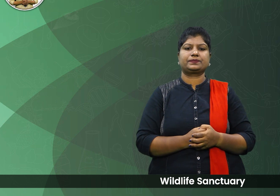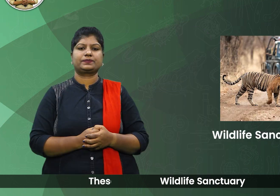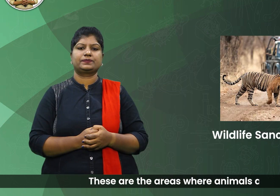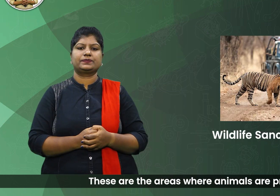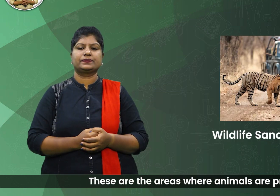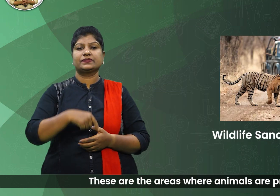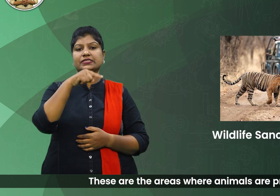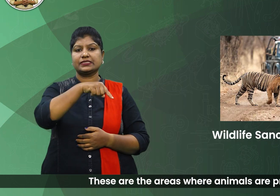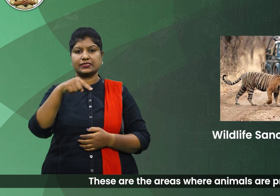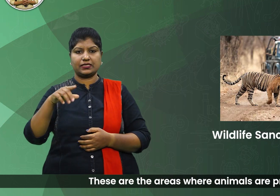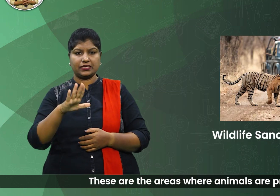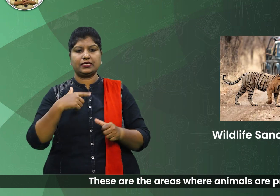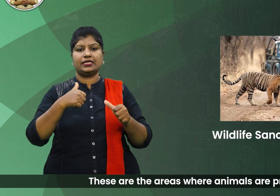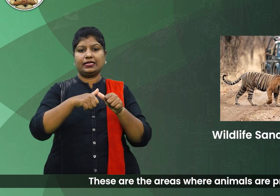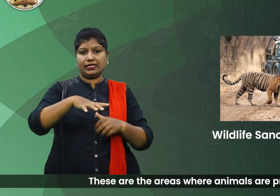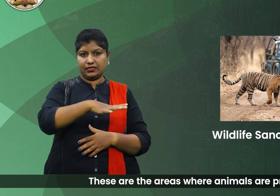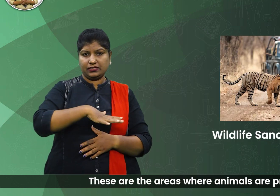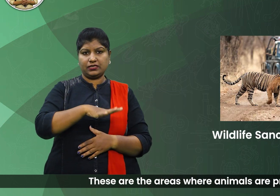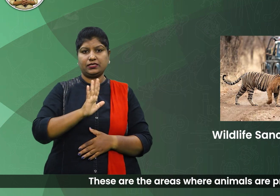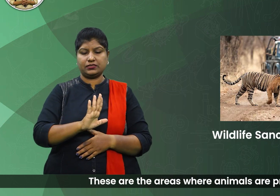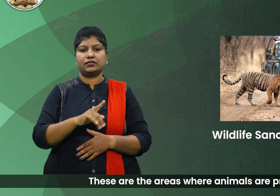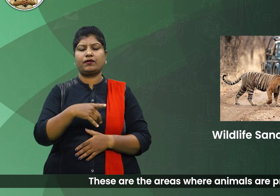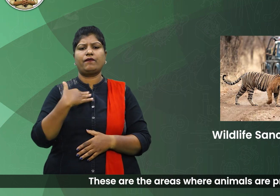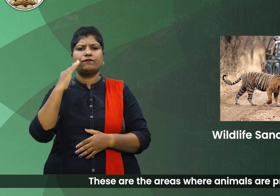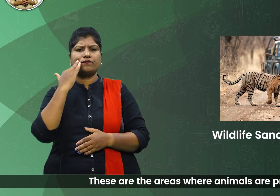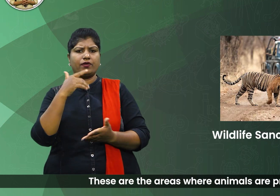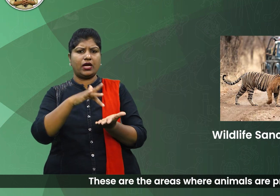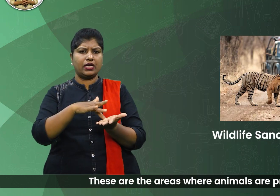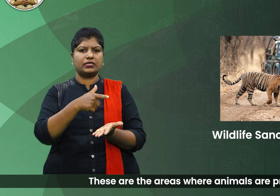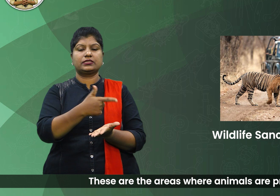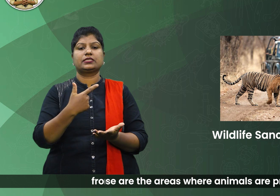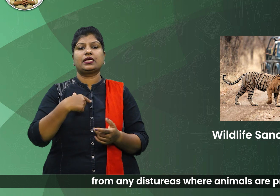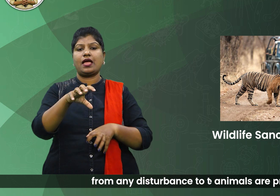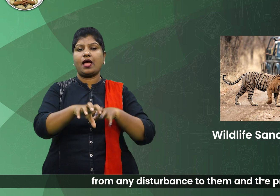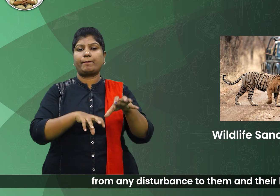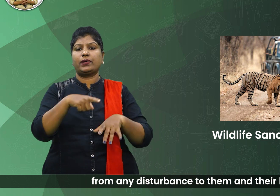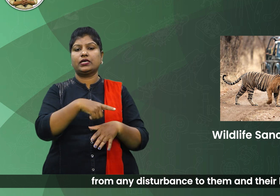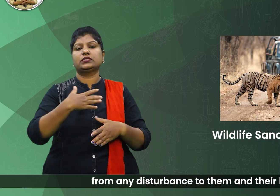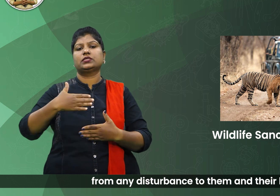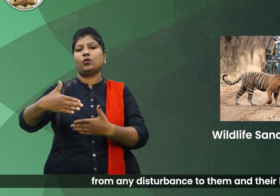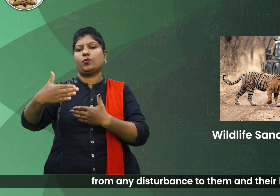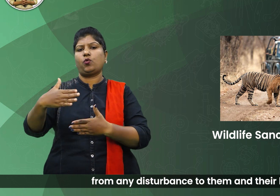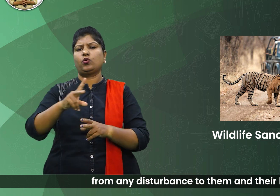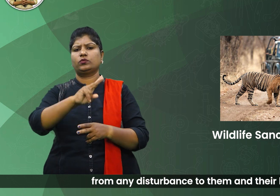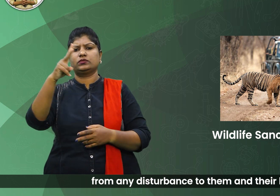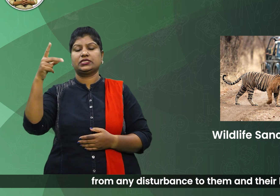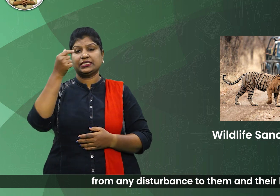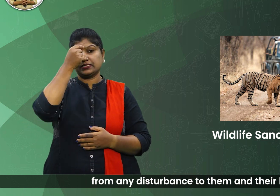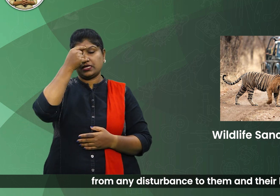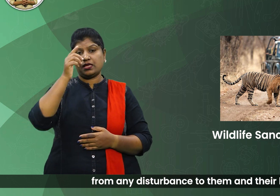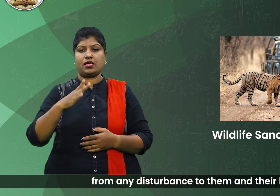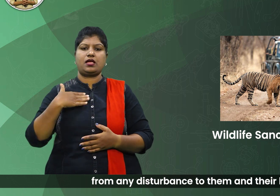These are the areas where animals are protected from any disturbance to them